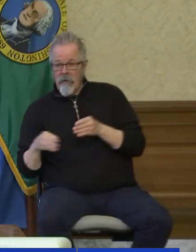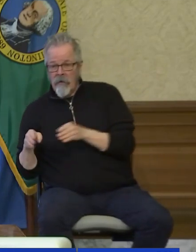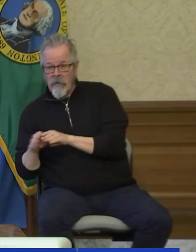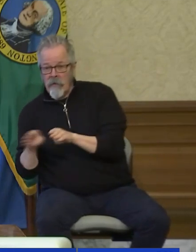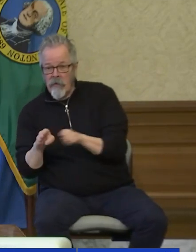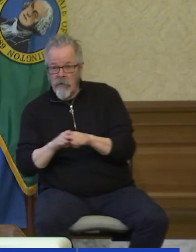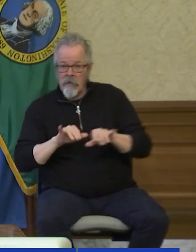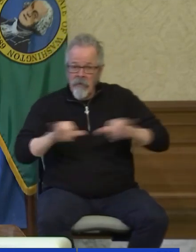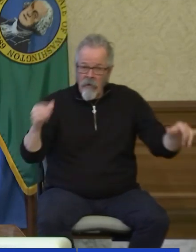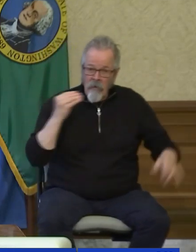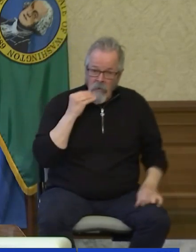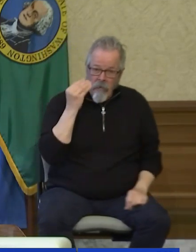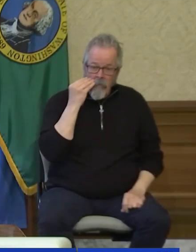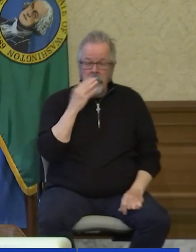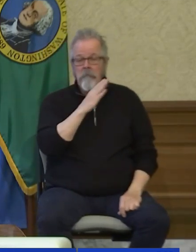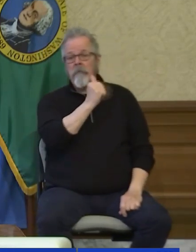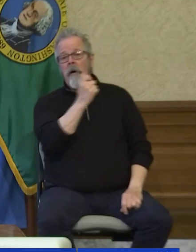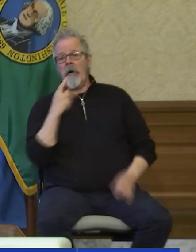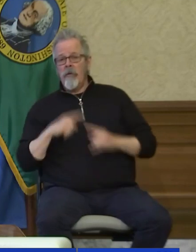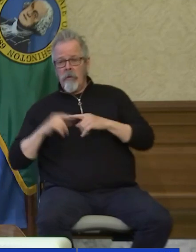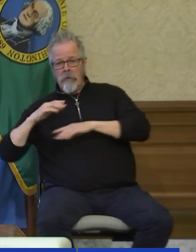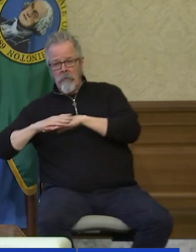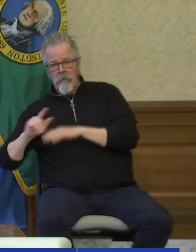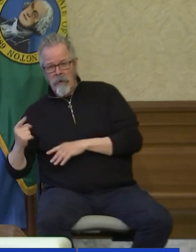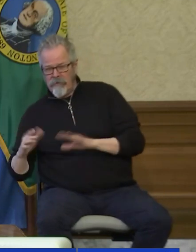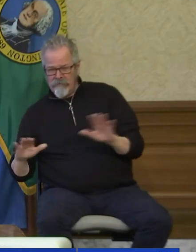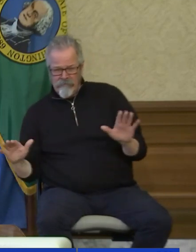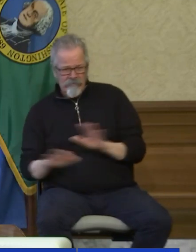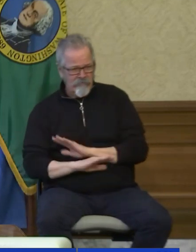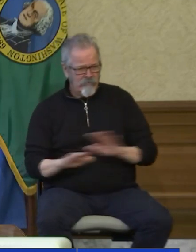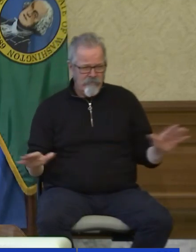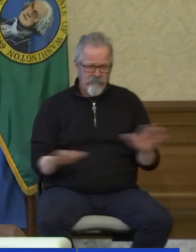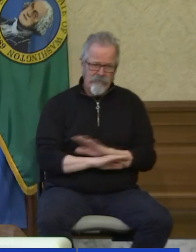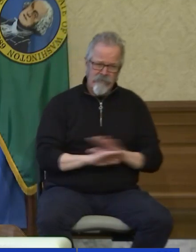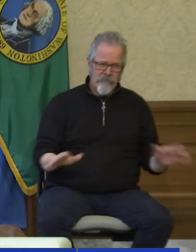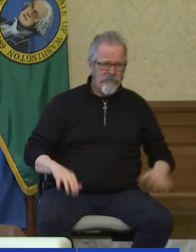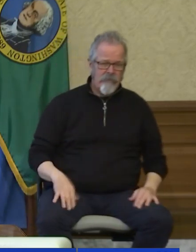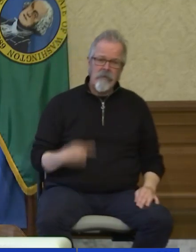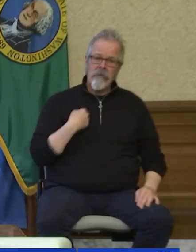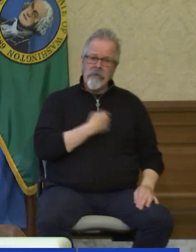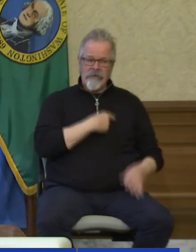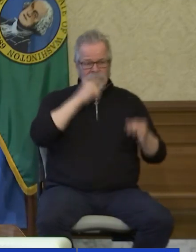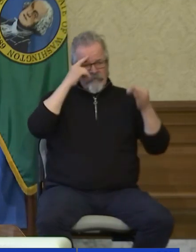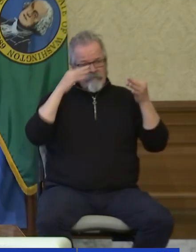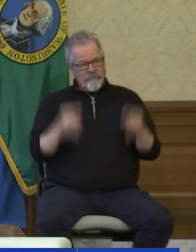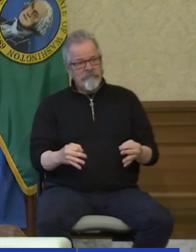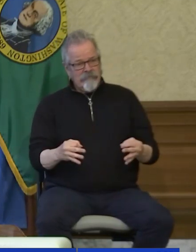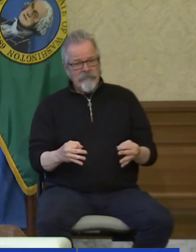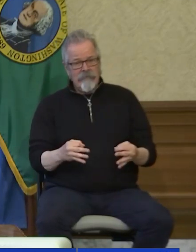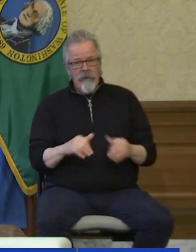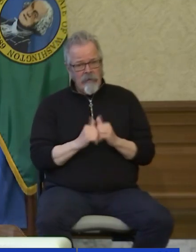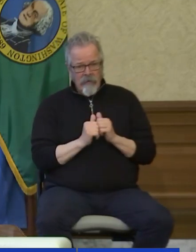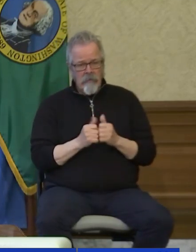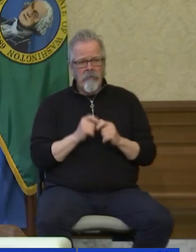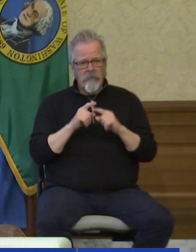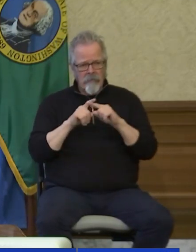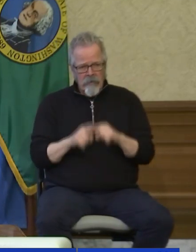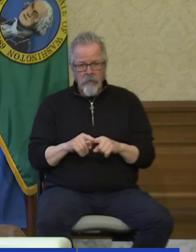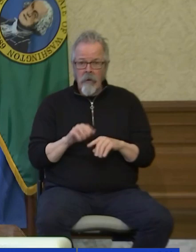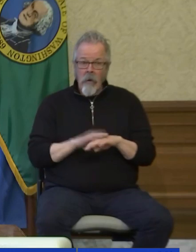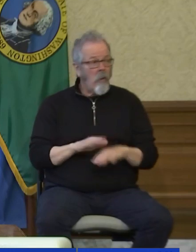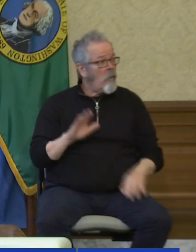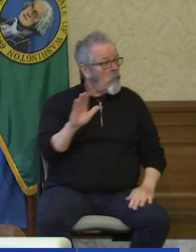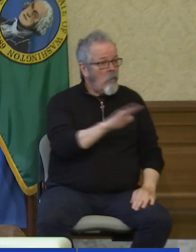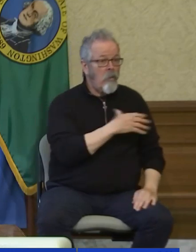life itself. And the hard-headed science tells us that we've got one decision to make here if we're going to